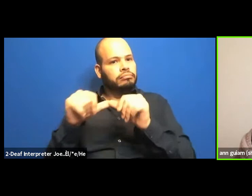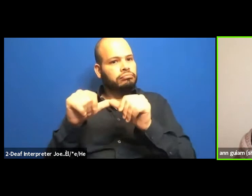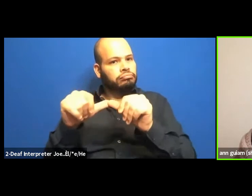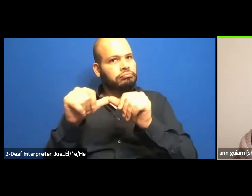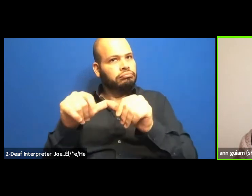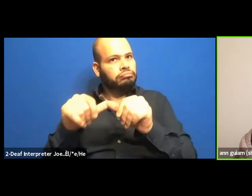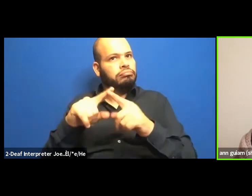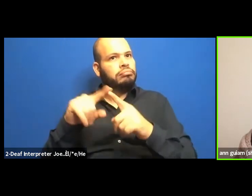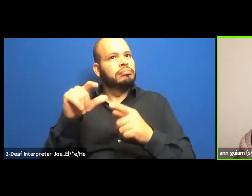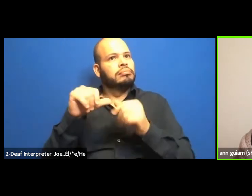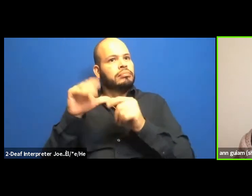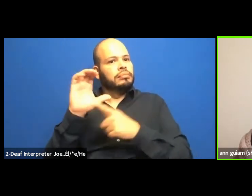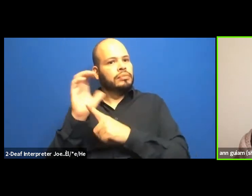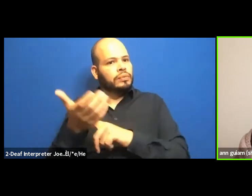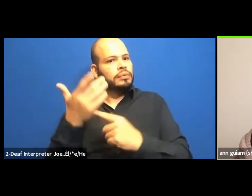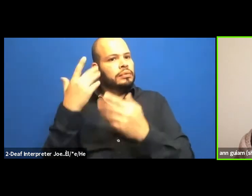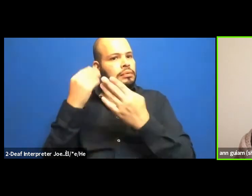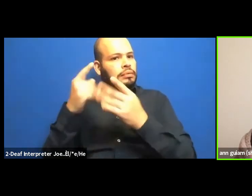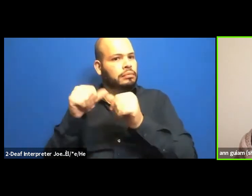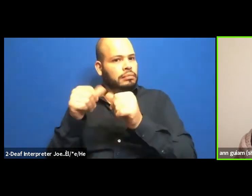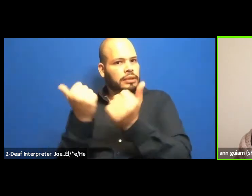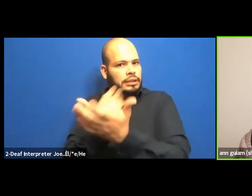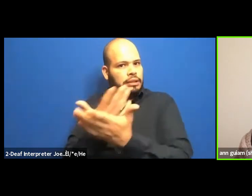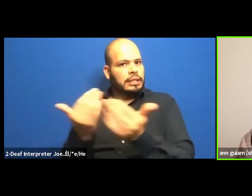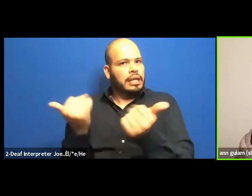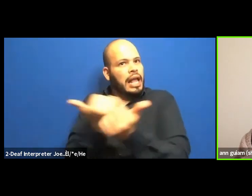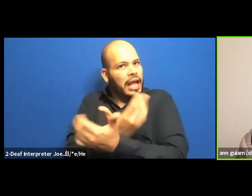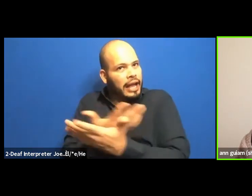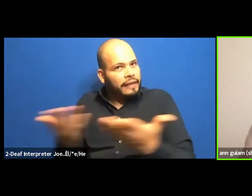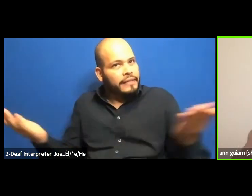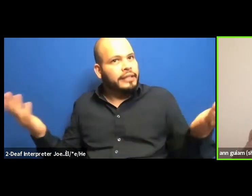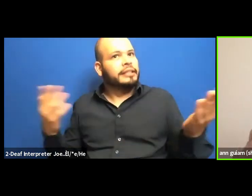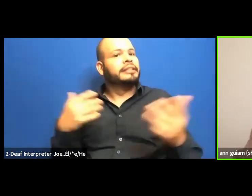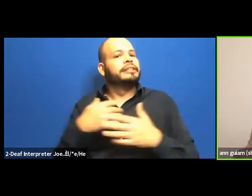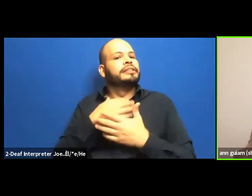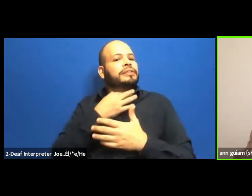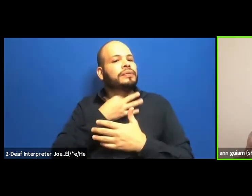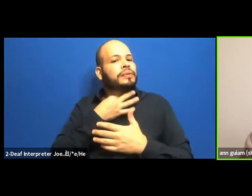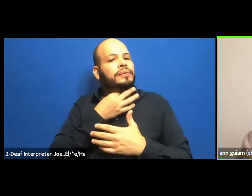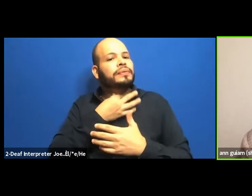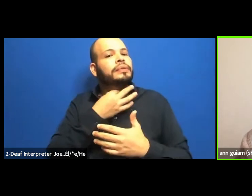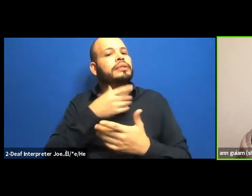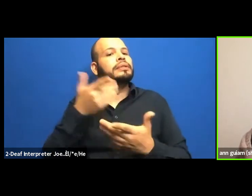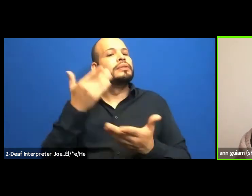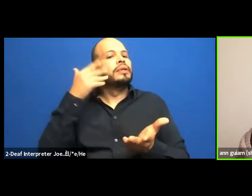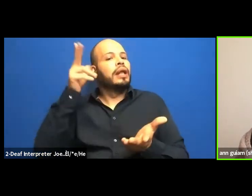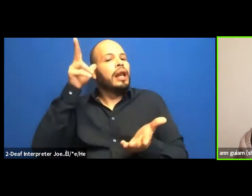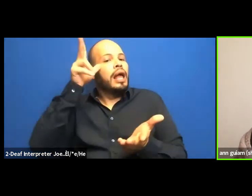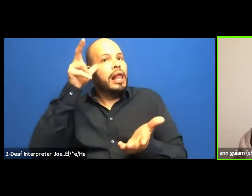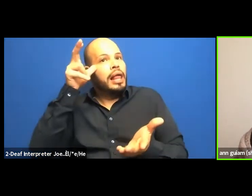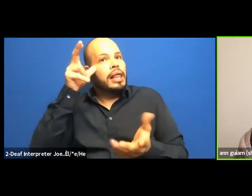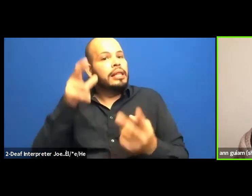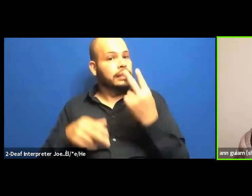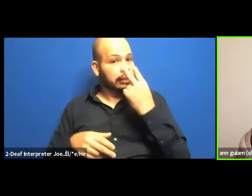Your stories, identities, and every part of you definitely matters. And be your own leader. Keep and